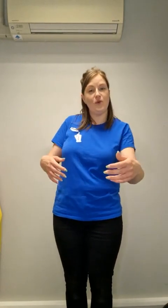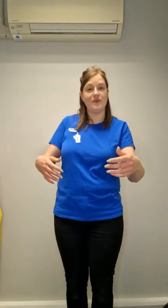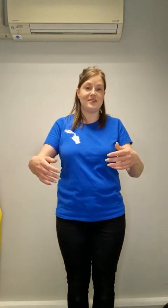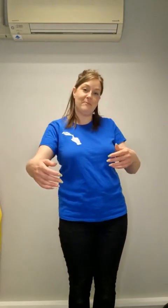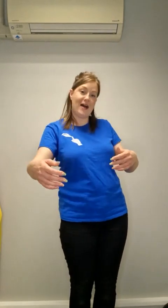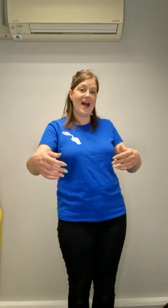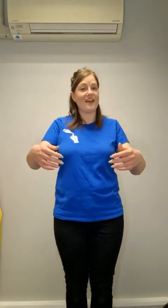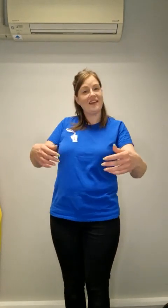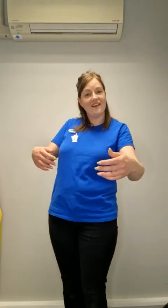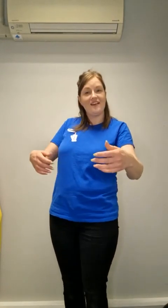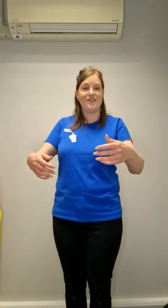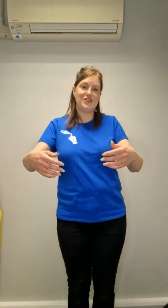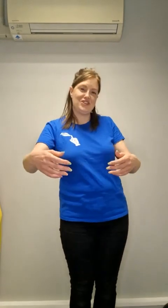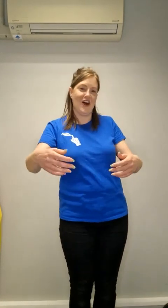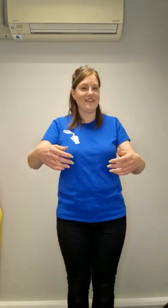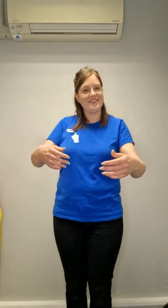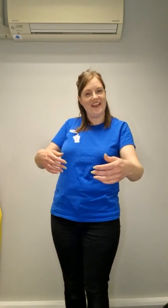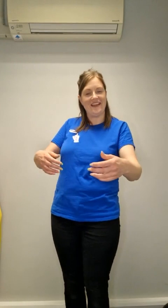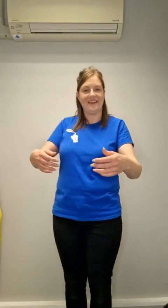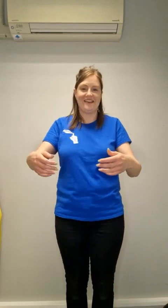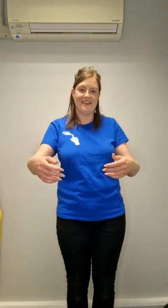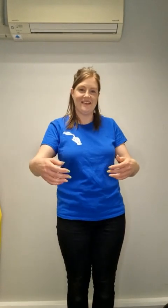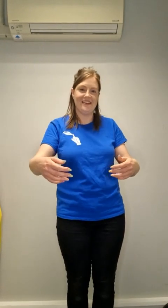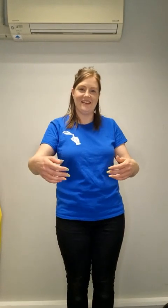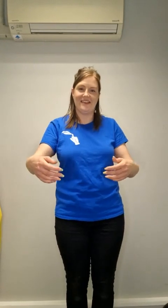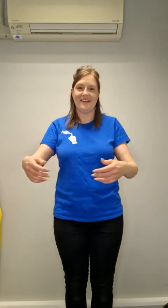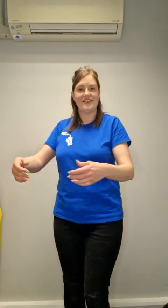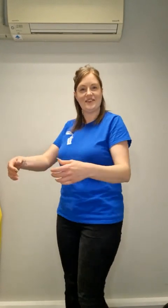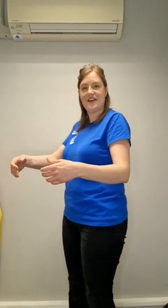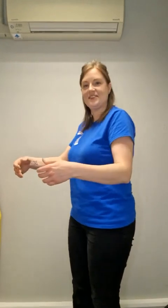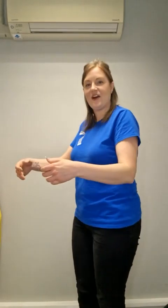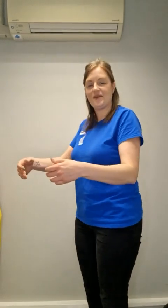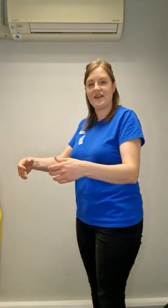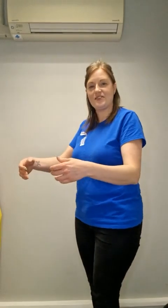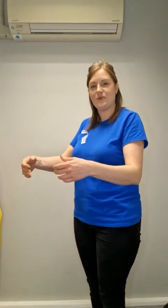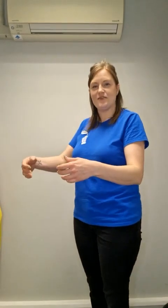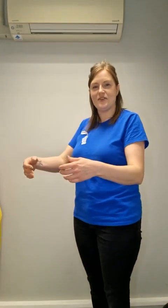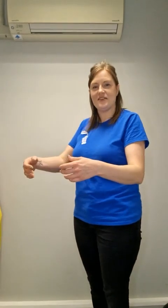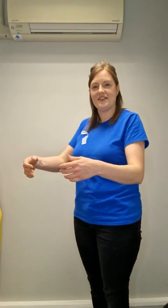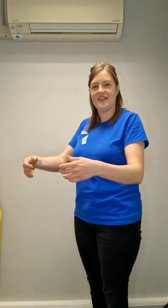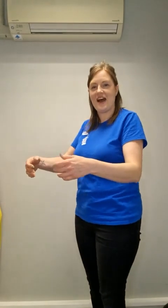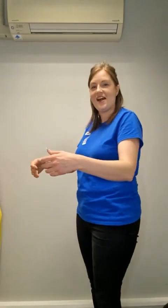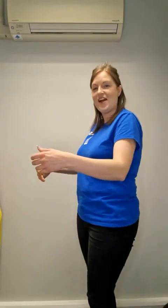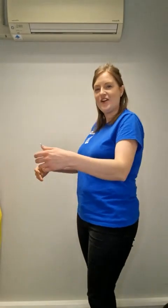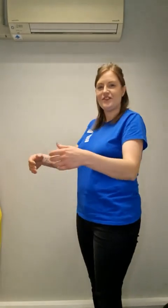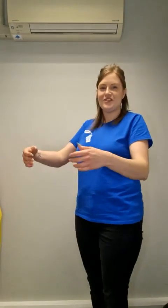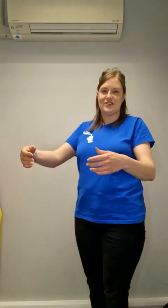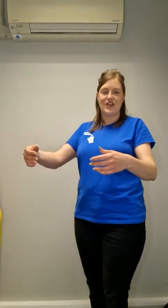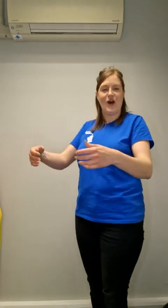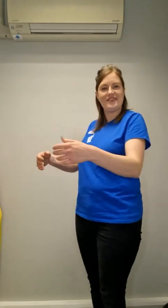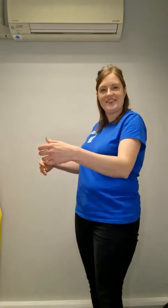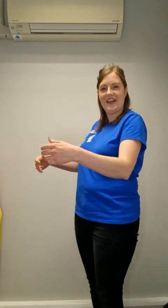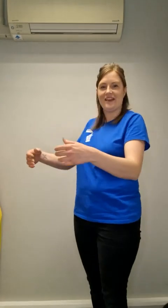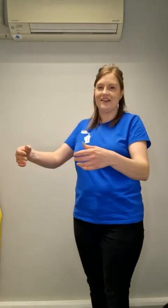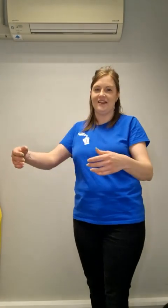forwards and back for dancing. So turn sideways sort of so you can see that, for dancing.